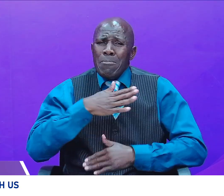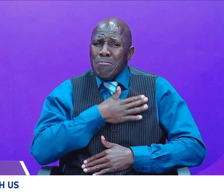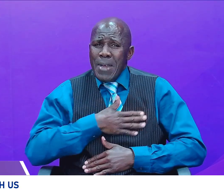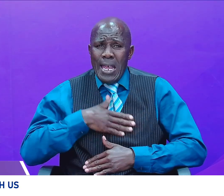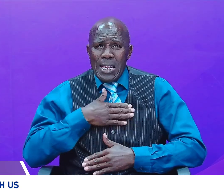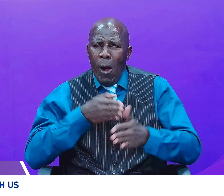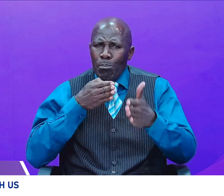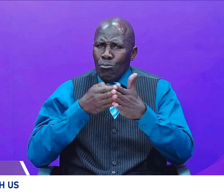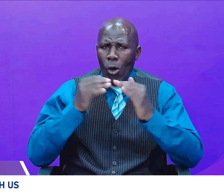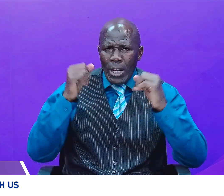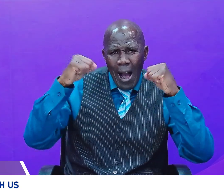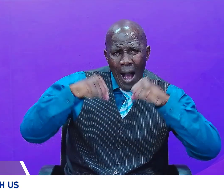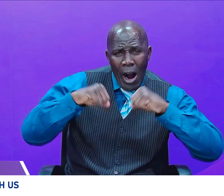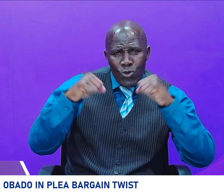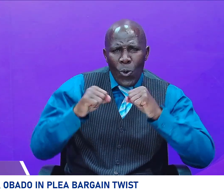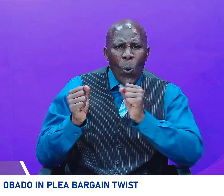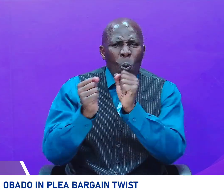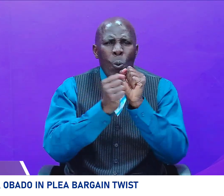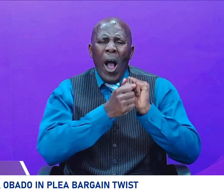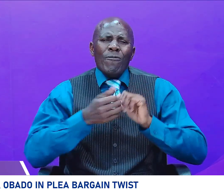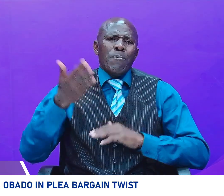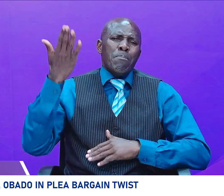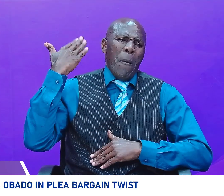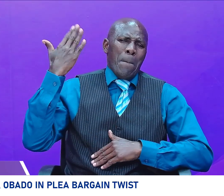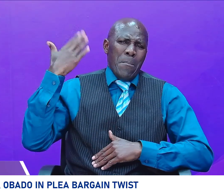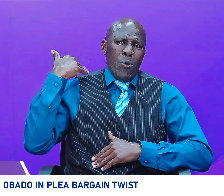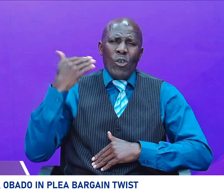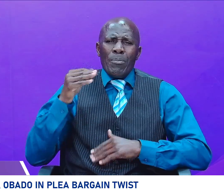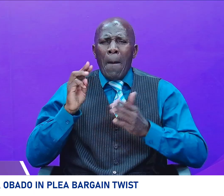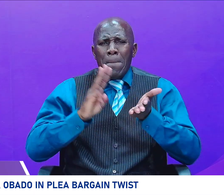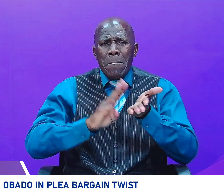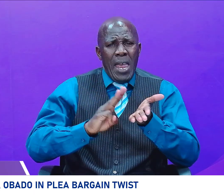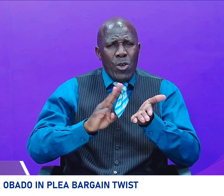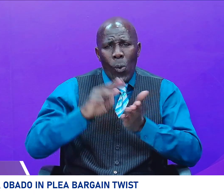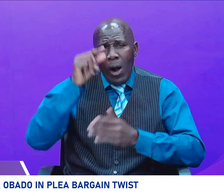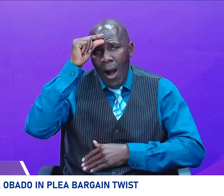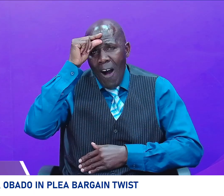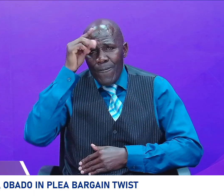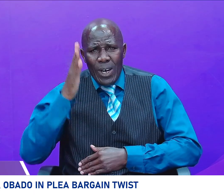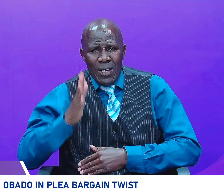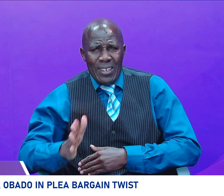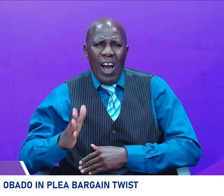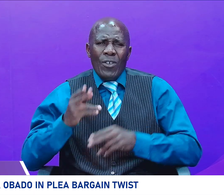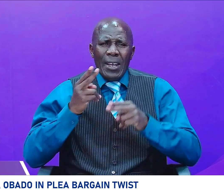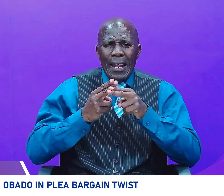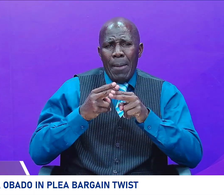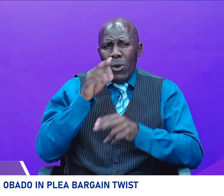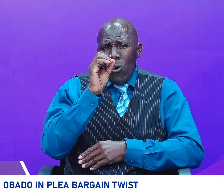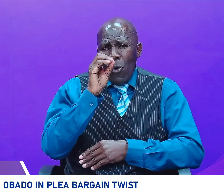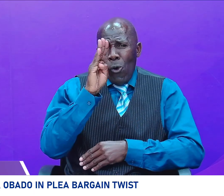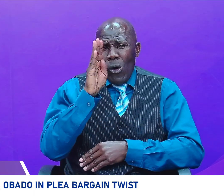Renson Ingonga, has entered into a plea bargain agreement with the former Migori Governor Okoth